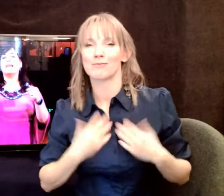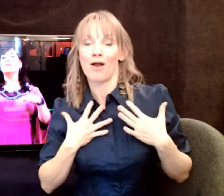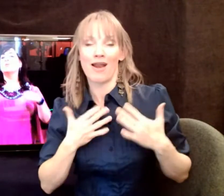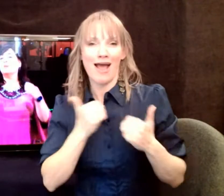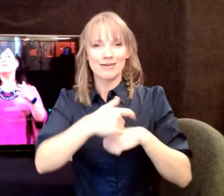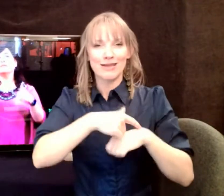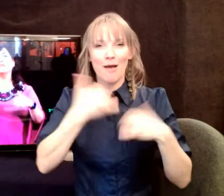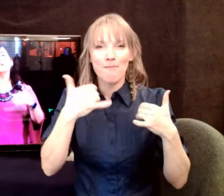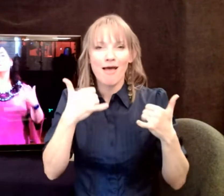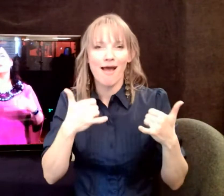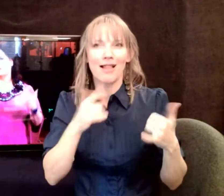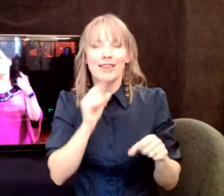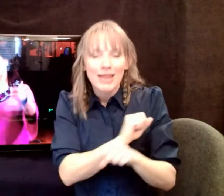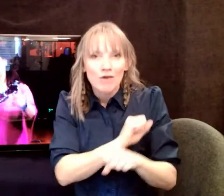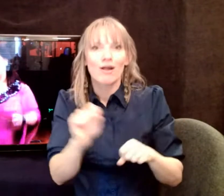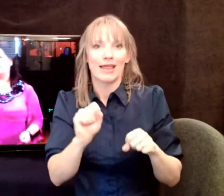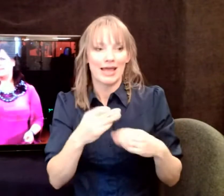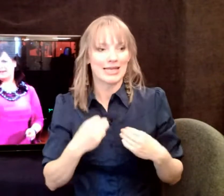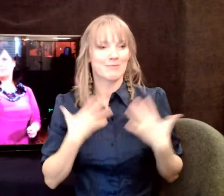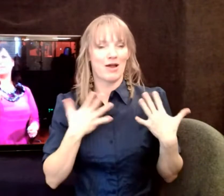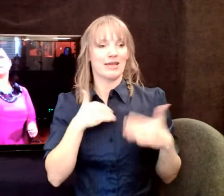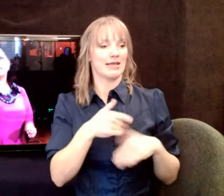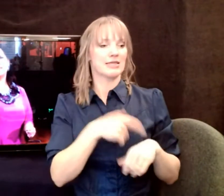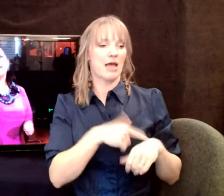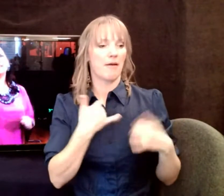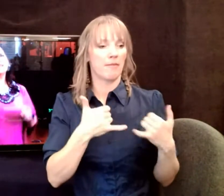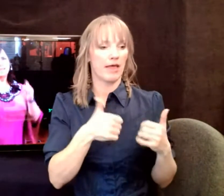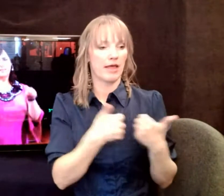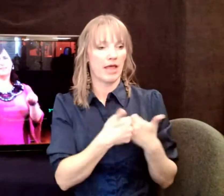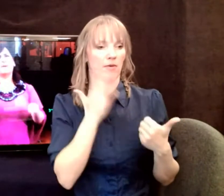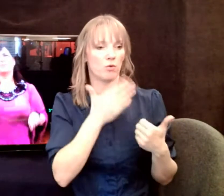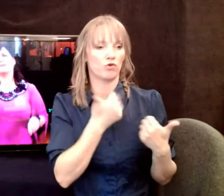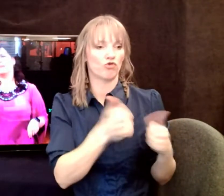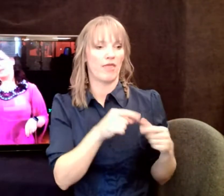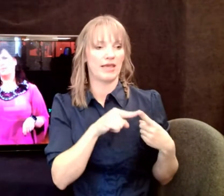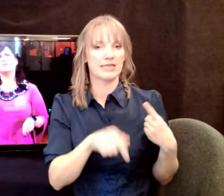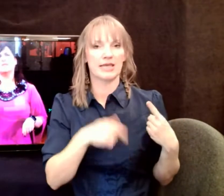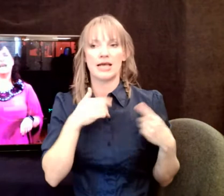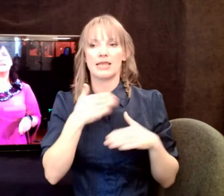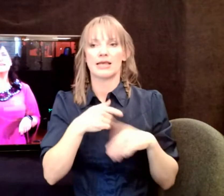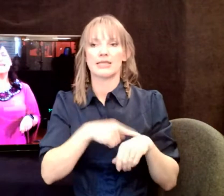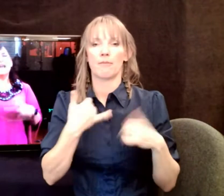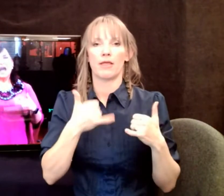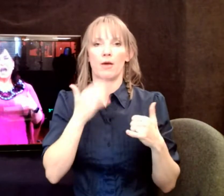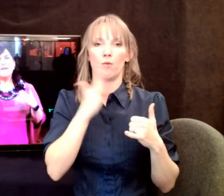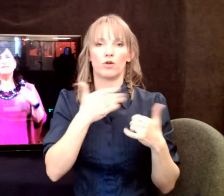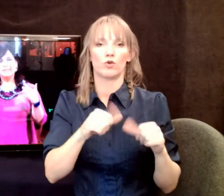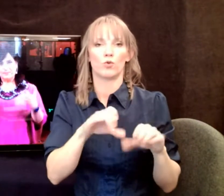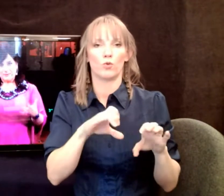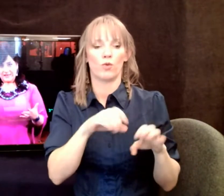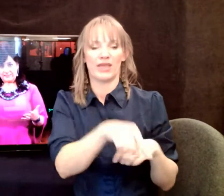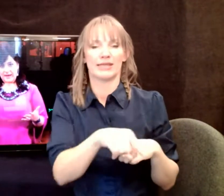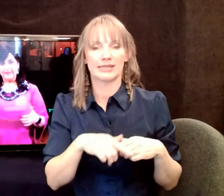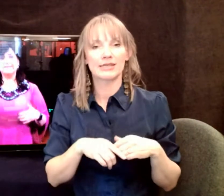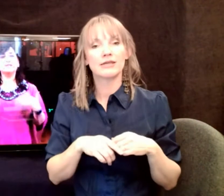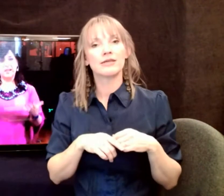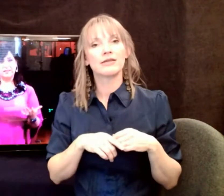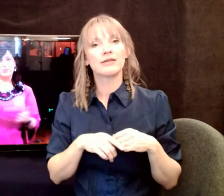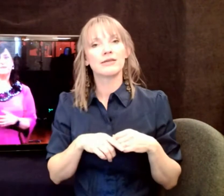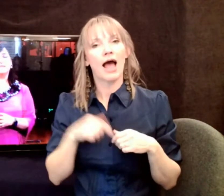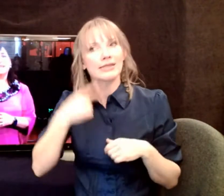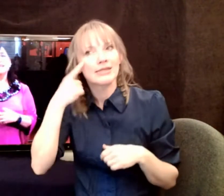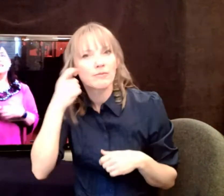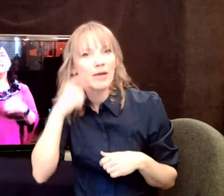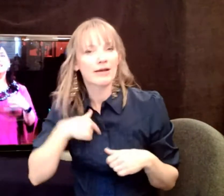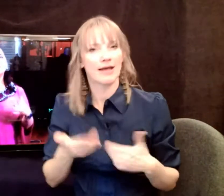we literally get inspiration for the next time I play that game, I'm going to try that. The next time I play that, I'm going to do that. And I suspect and suggest